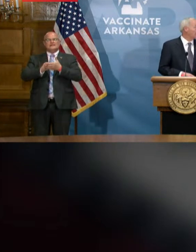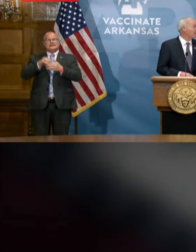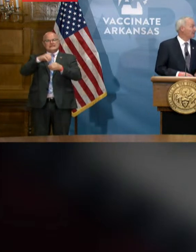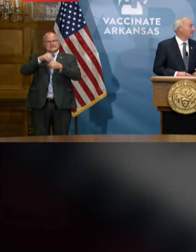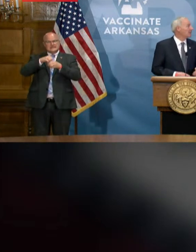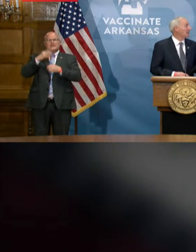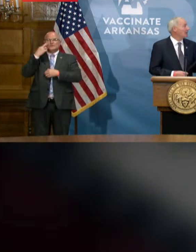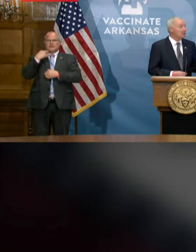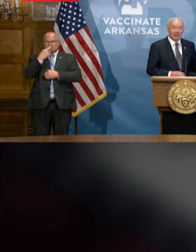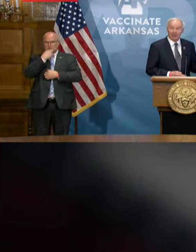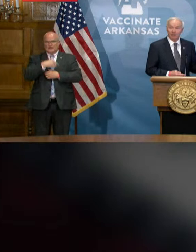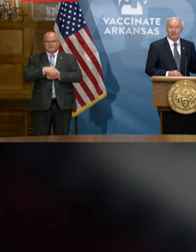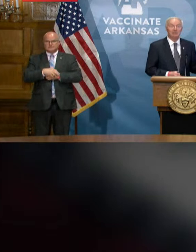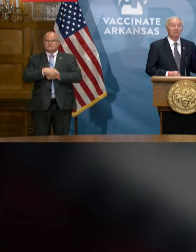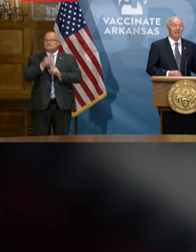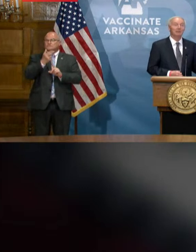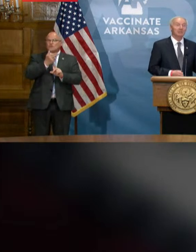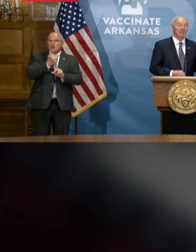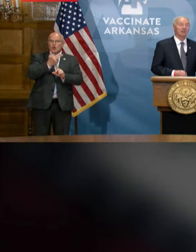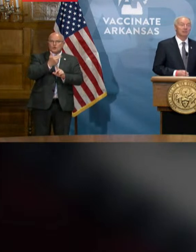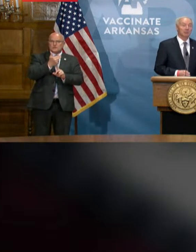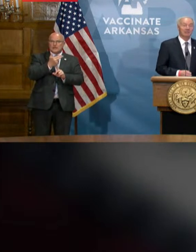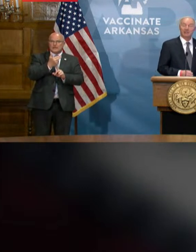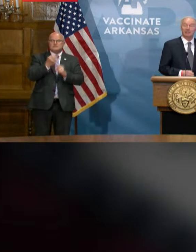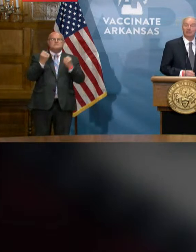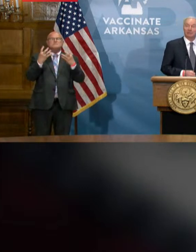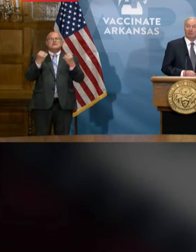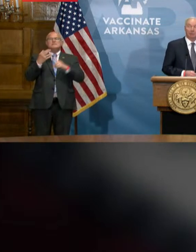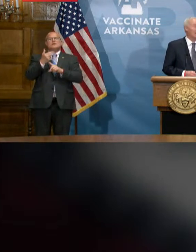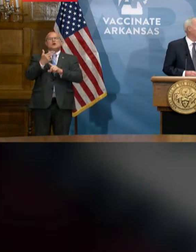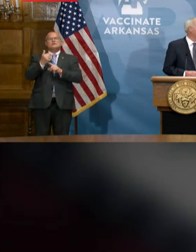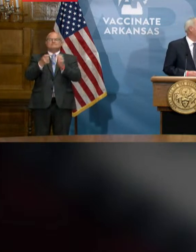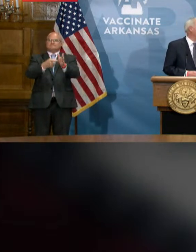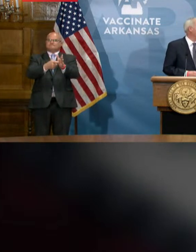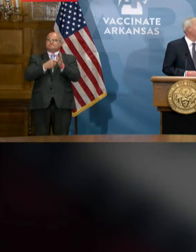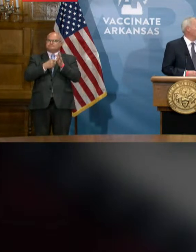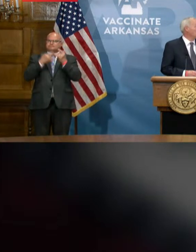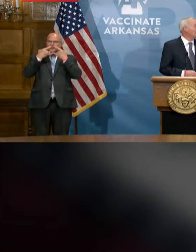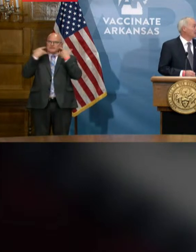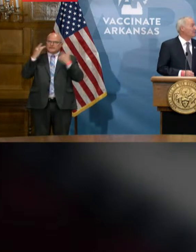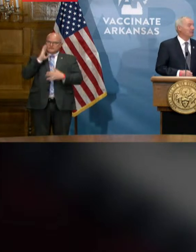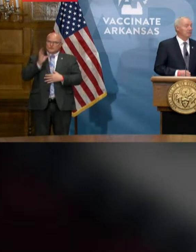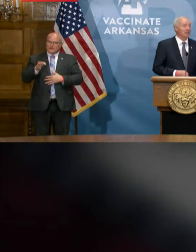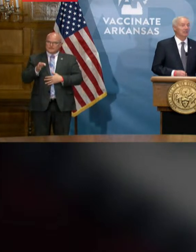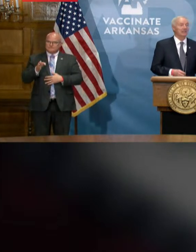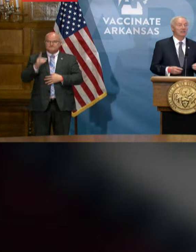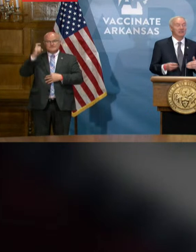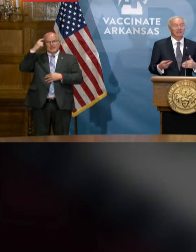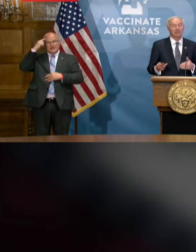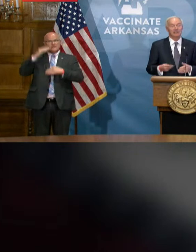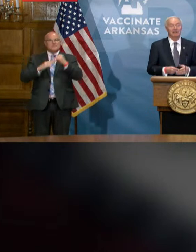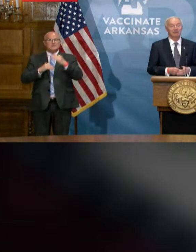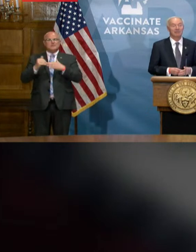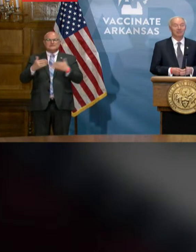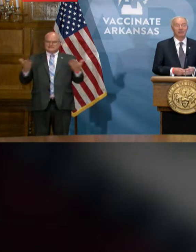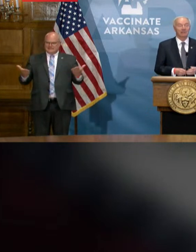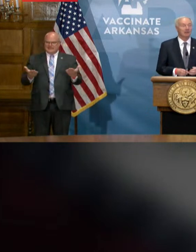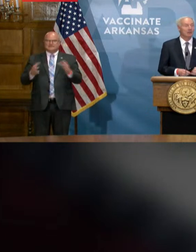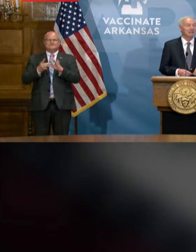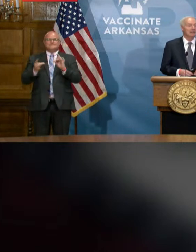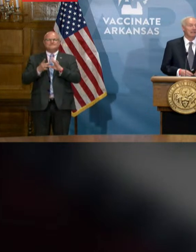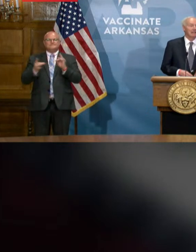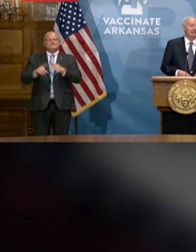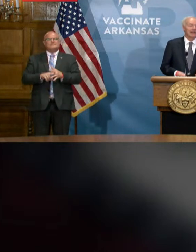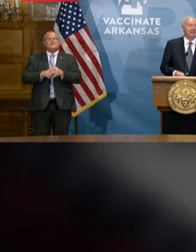in the restaurant. Hotels, many hotels will continue to require masks. Government buildings, here, as I mentioned